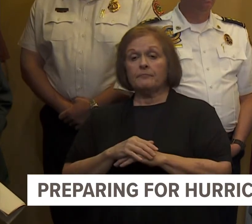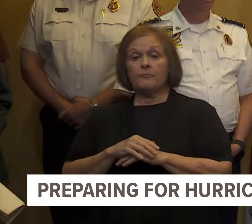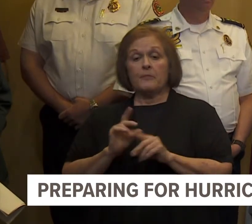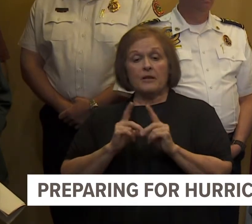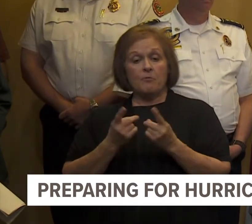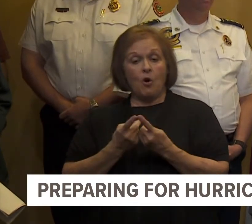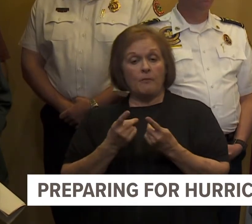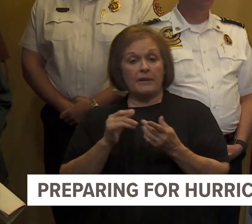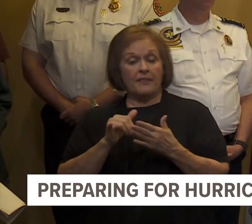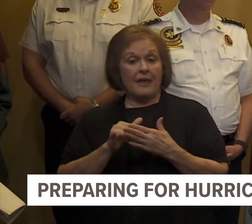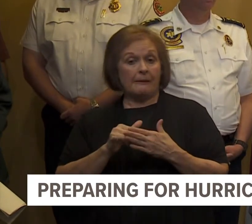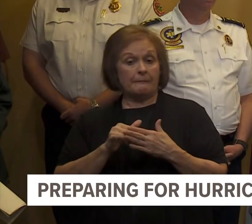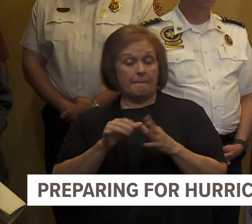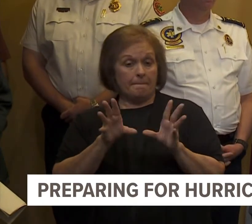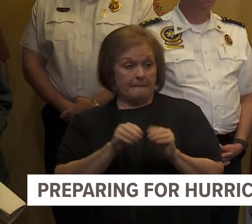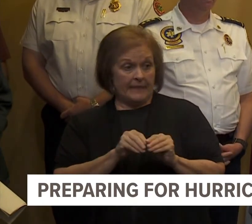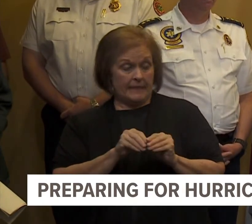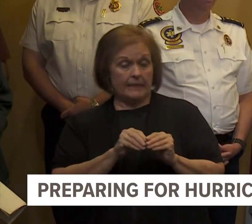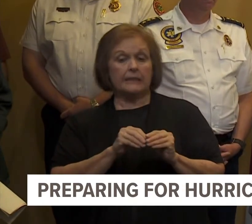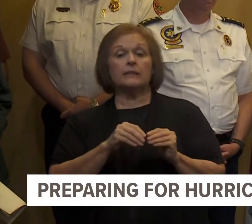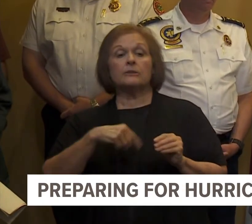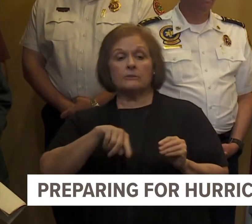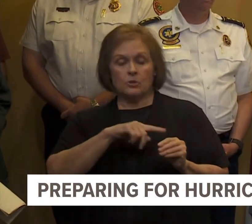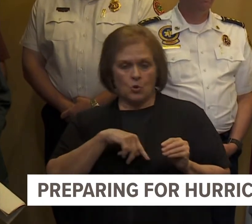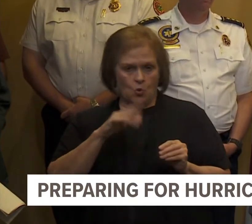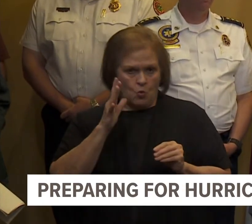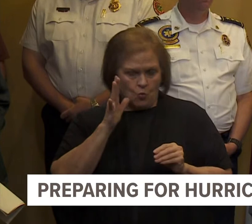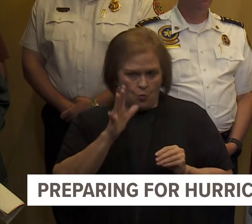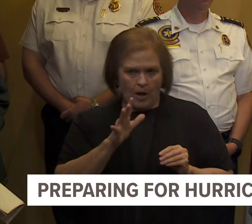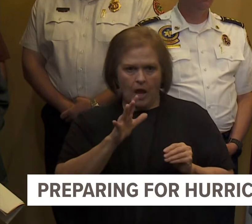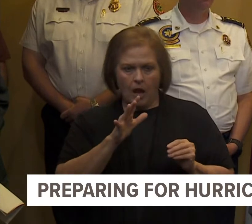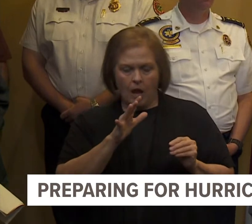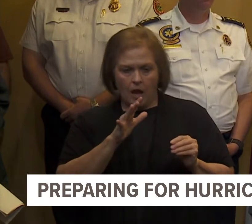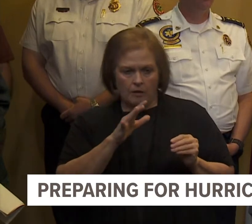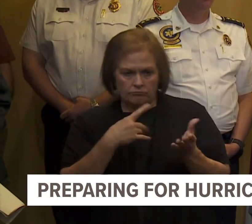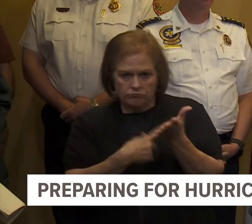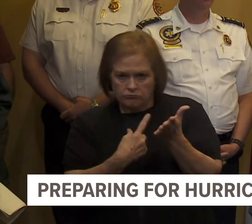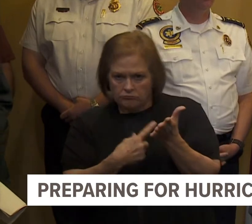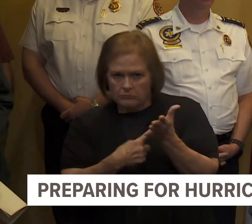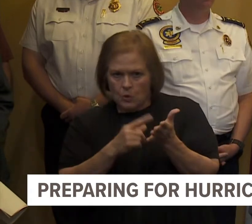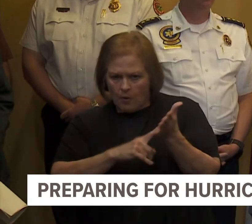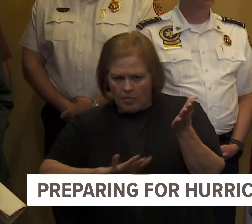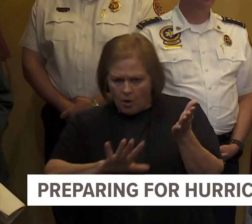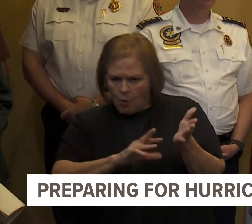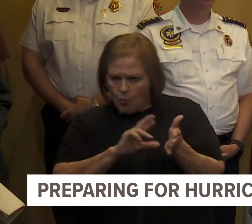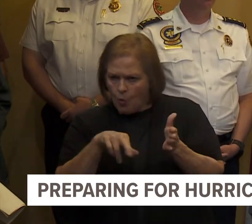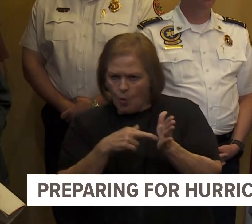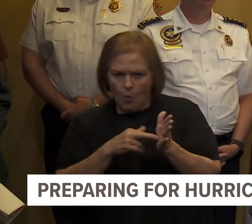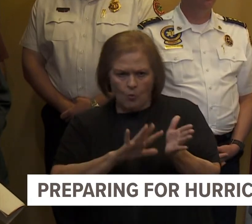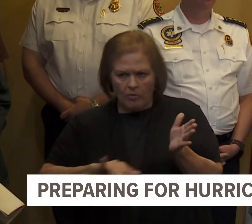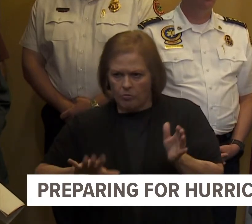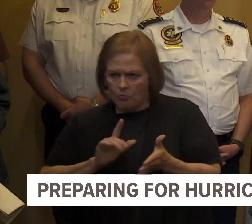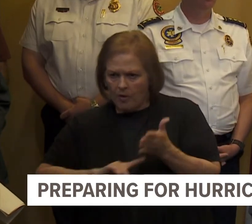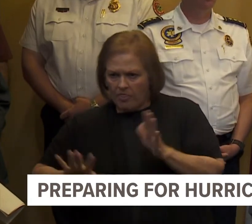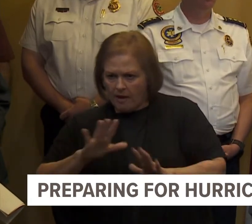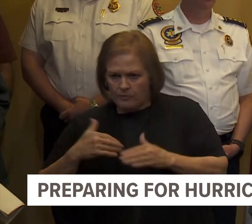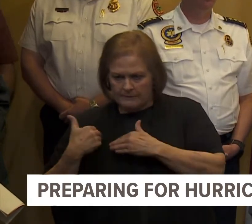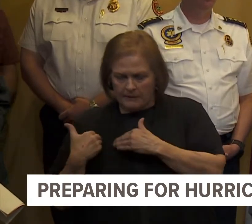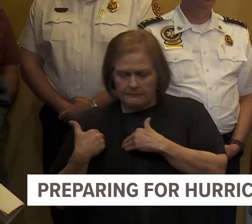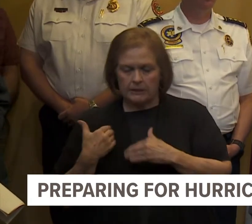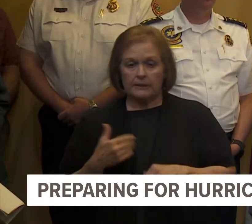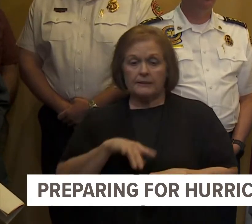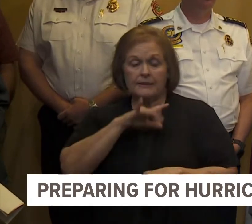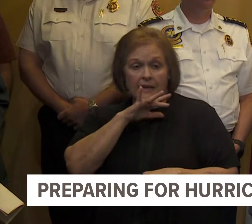Department-wide pre-hurricane meetings are set to review staff expectations, roles, and responsibilities. The Department of